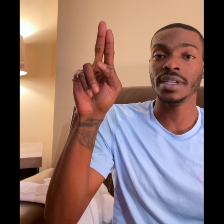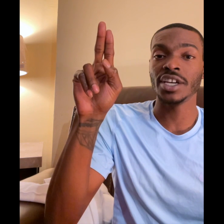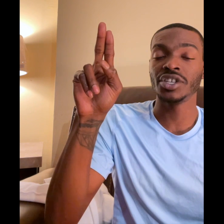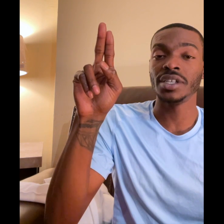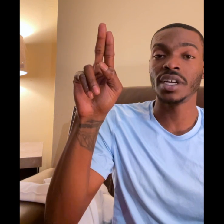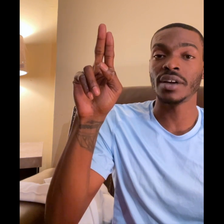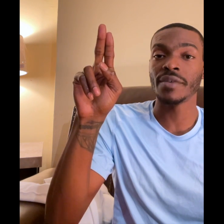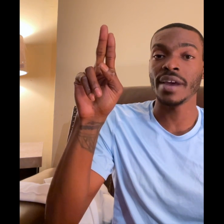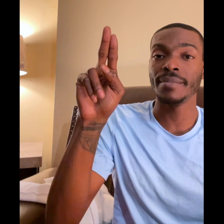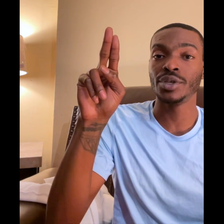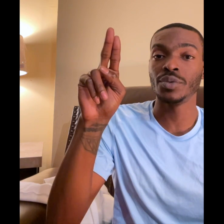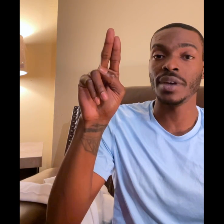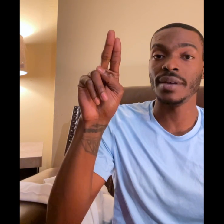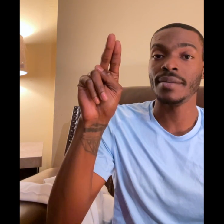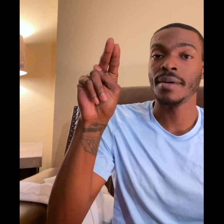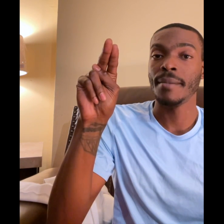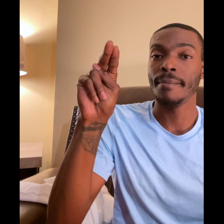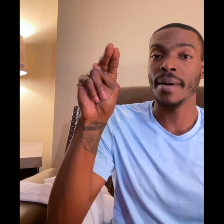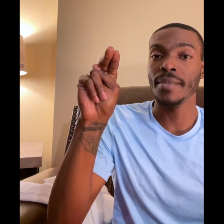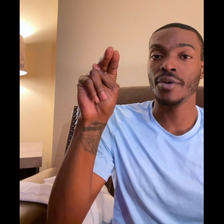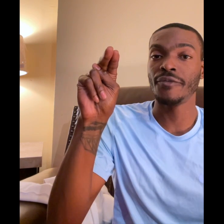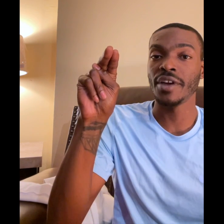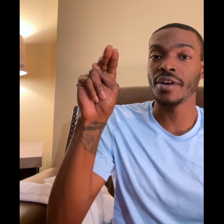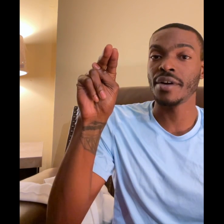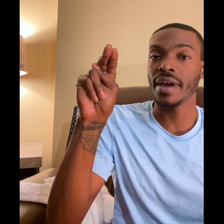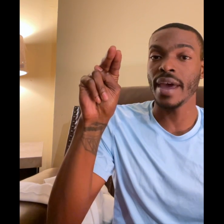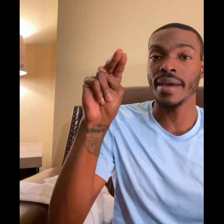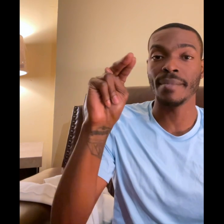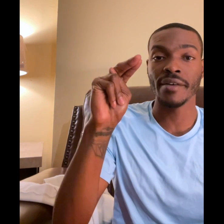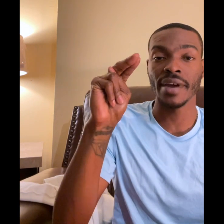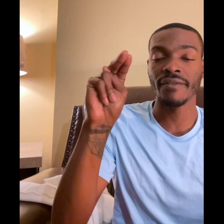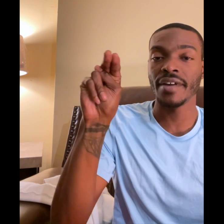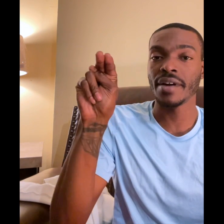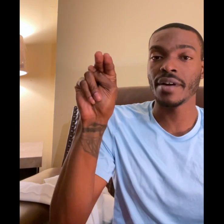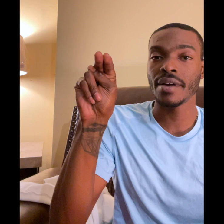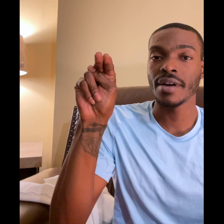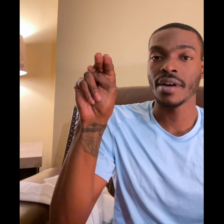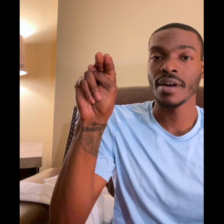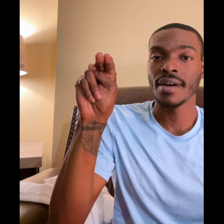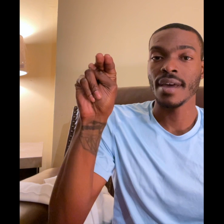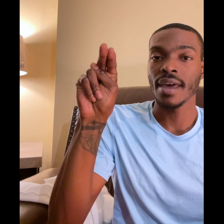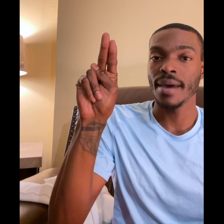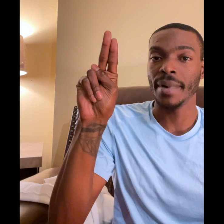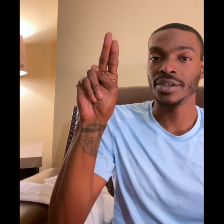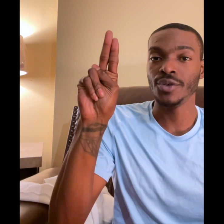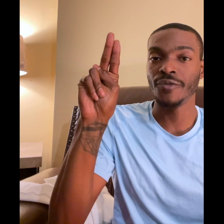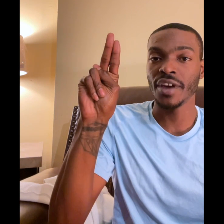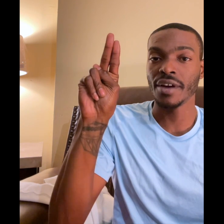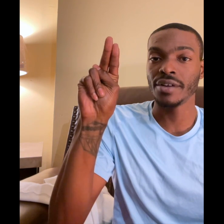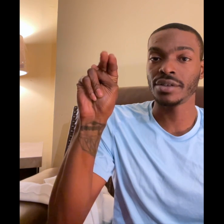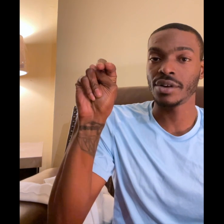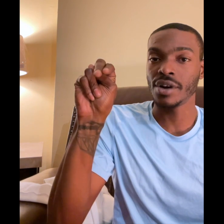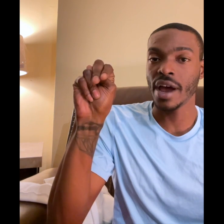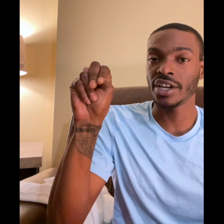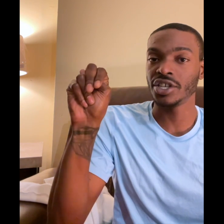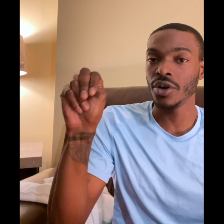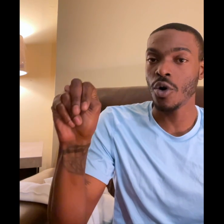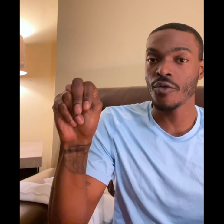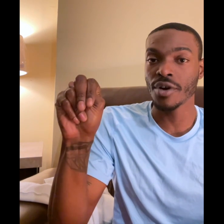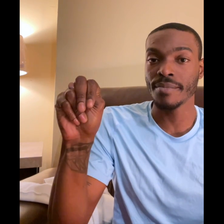actually tucked right in between my middle finger and my ring finger. And my 2 fingers are actually over my